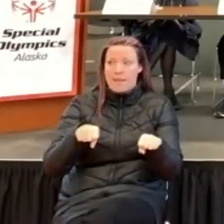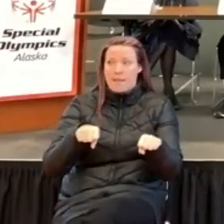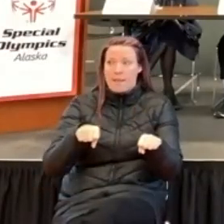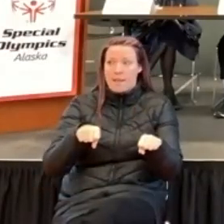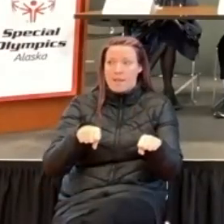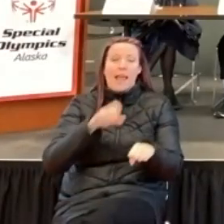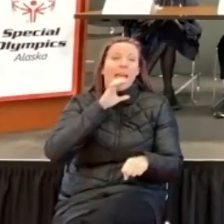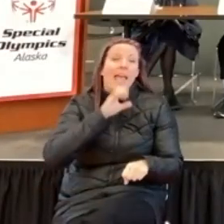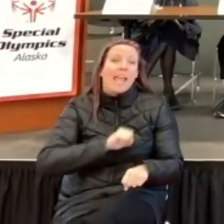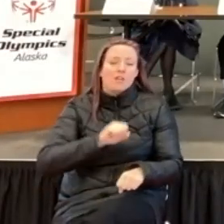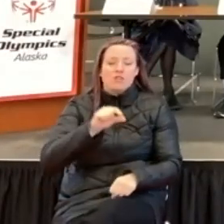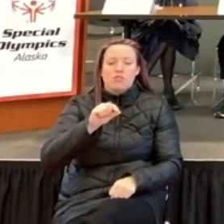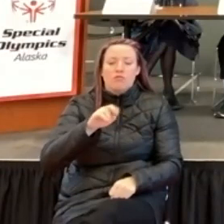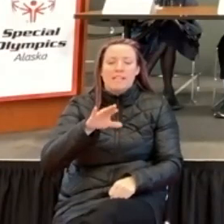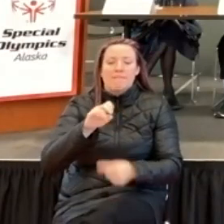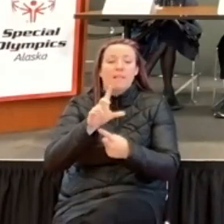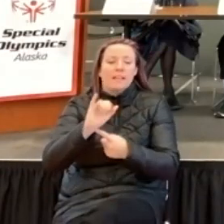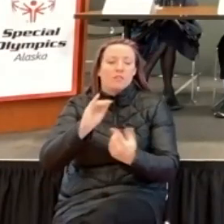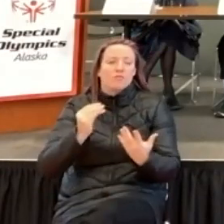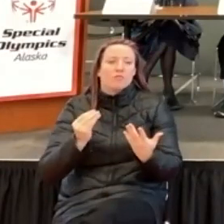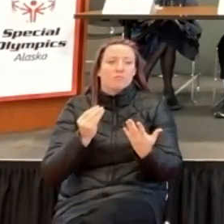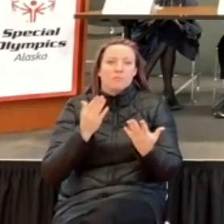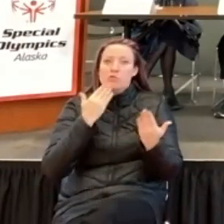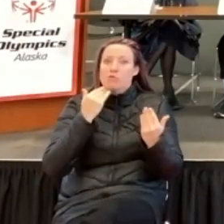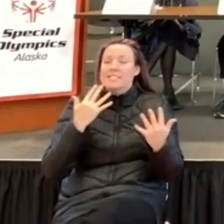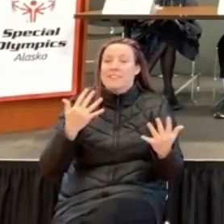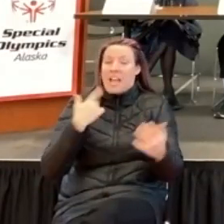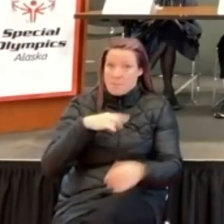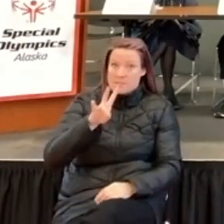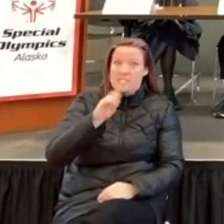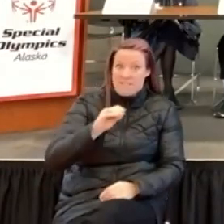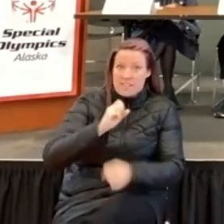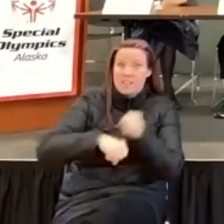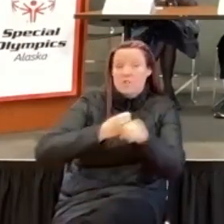age gracefully too. By the way, I am 70 years old.